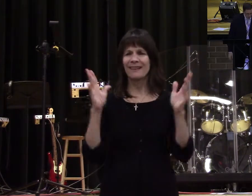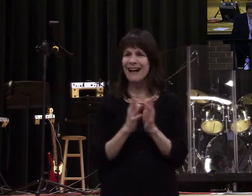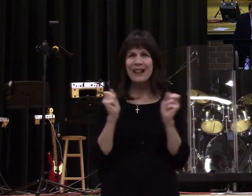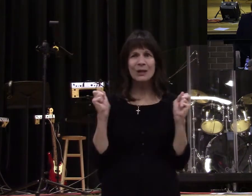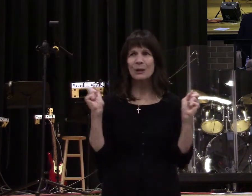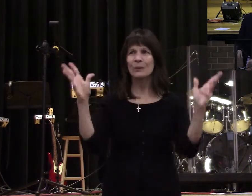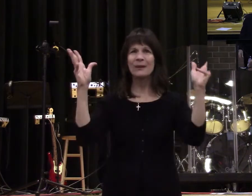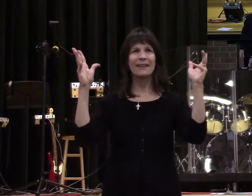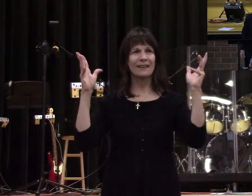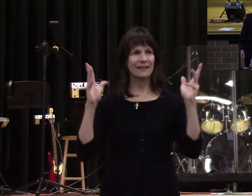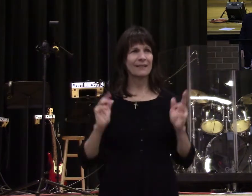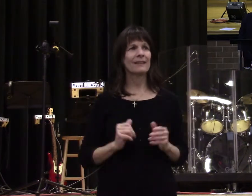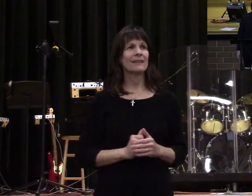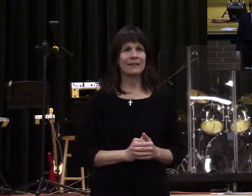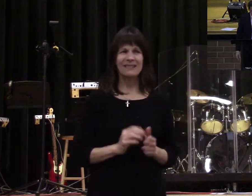Hallelujah.